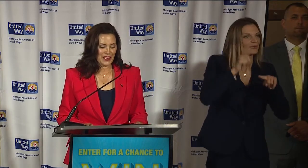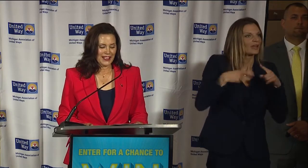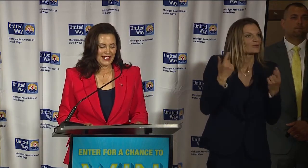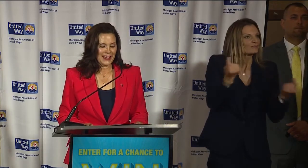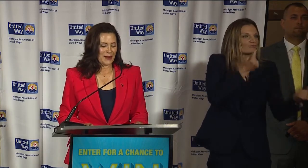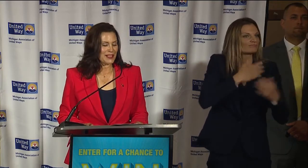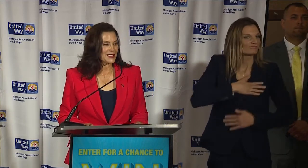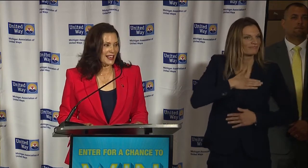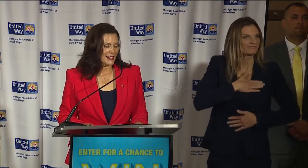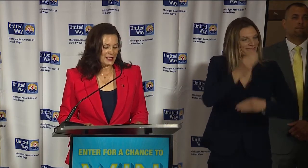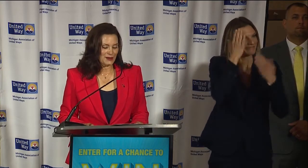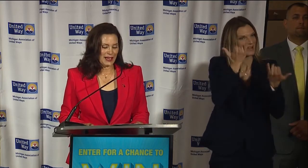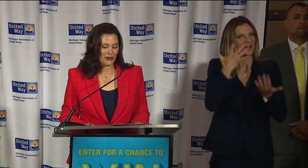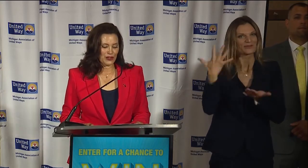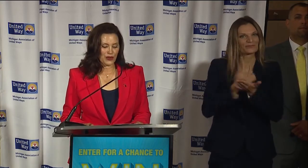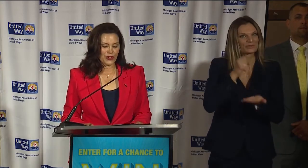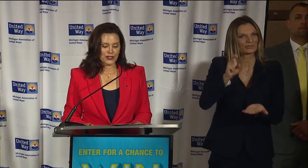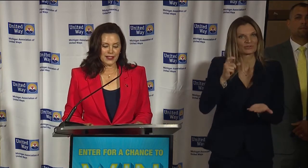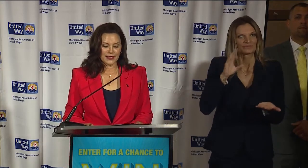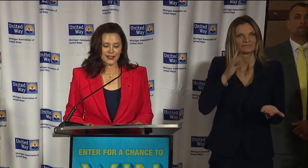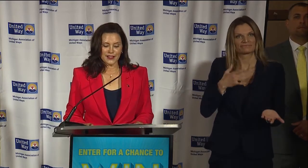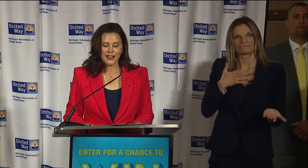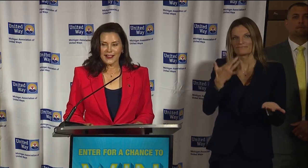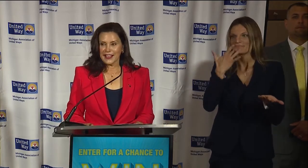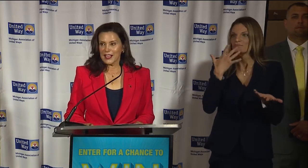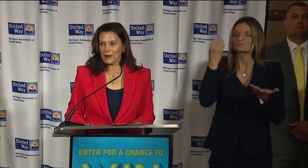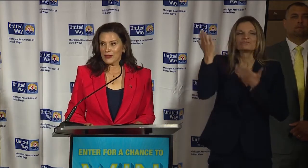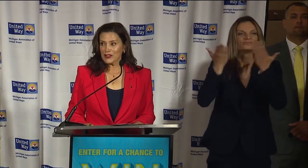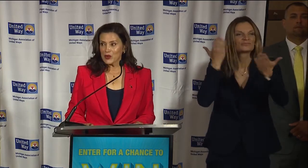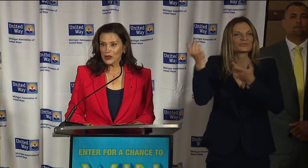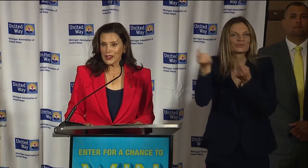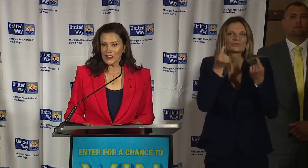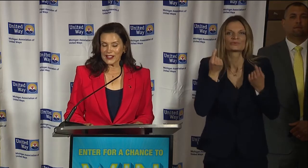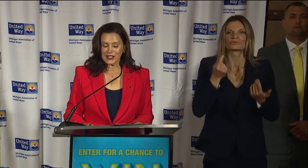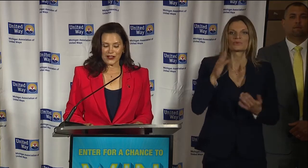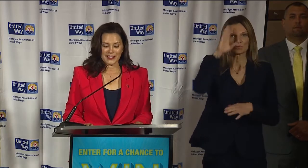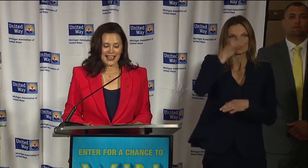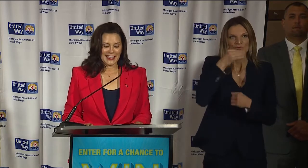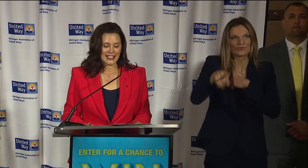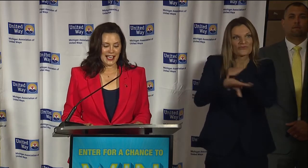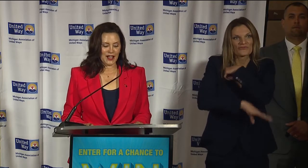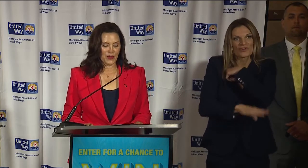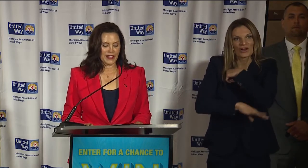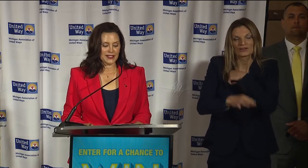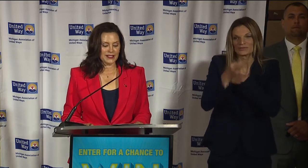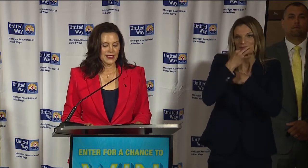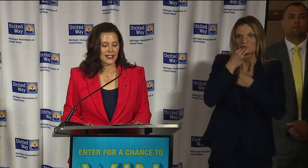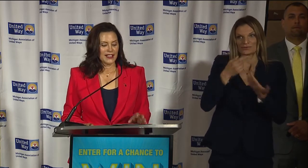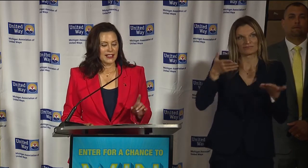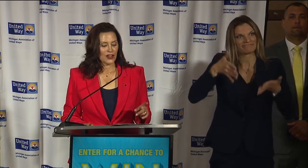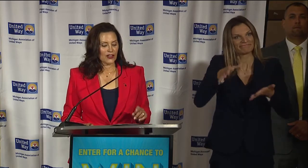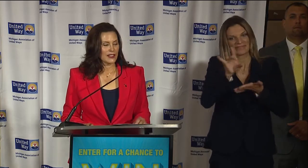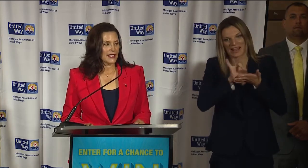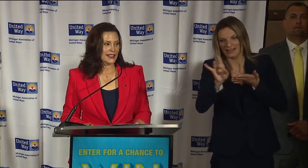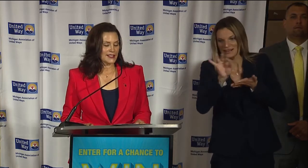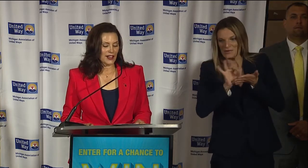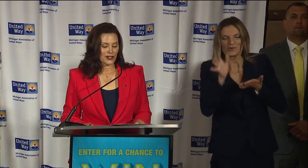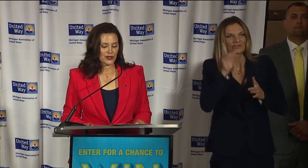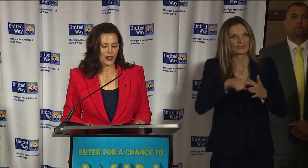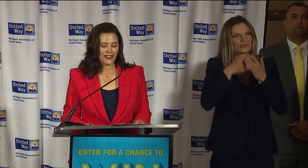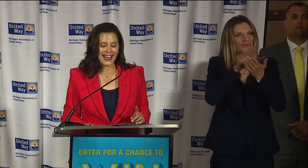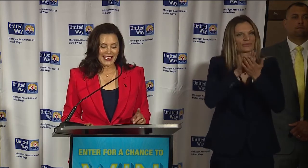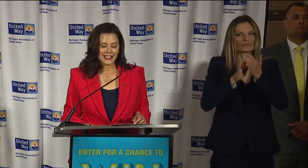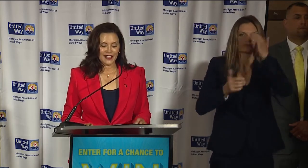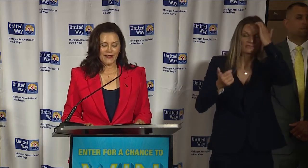year. And I'm excited to be outdoors and to thinking about the school year that starts in 8 to 9 weeks. Currently, kids